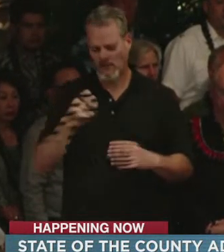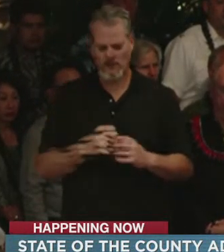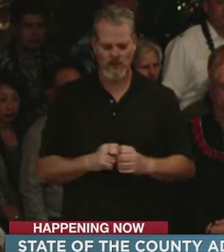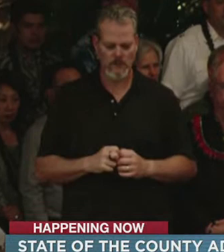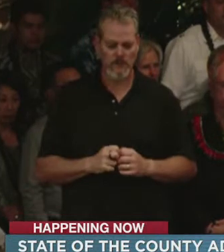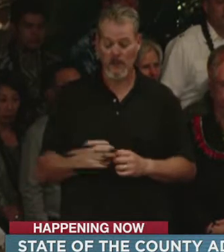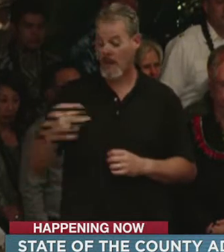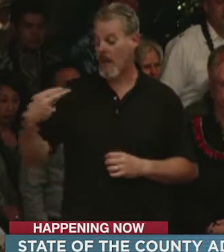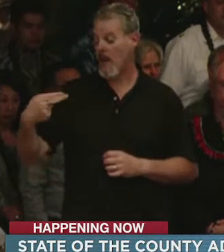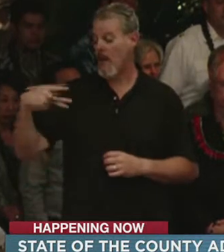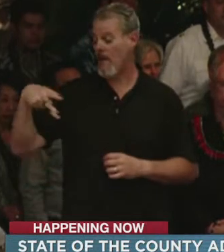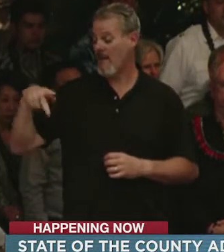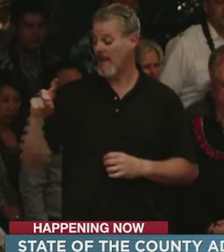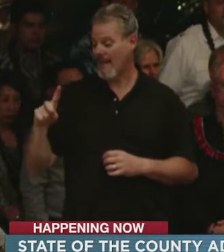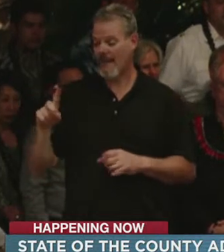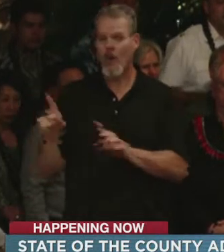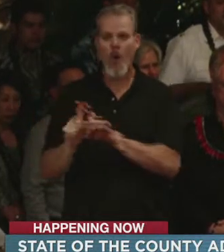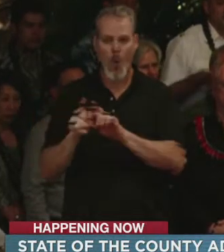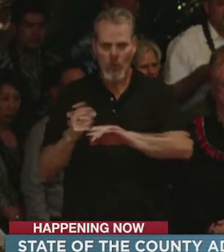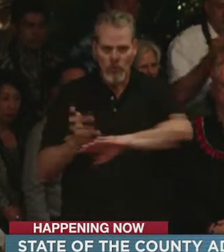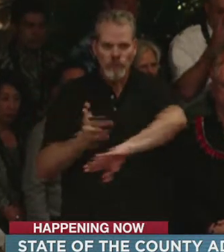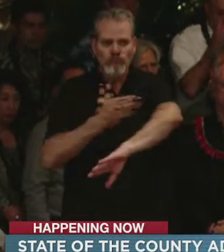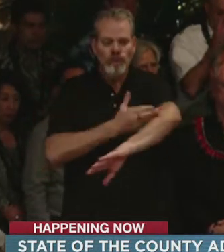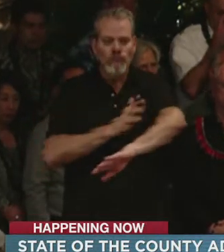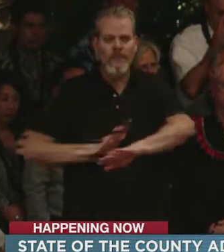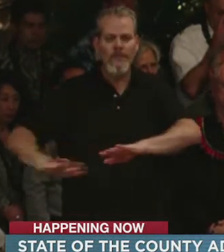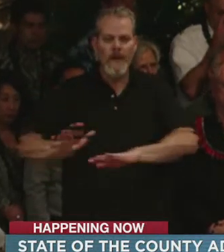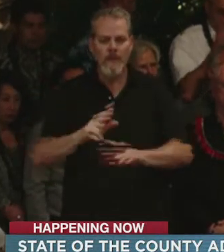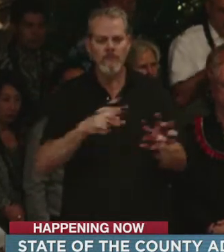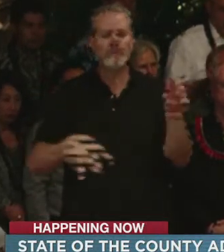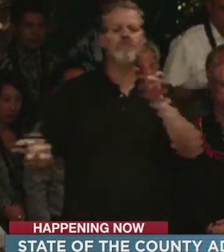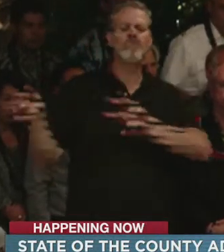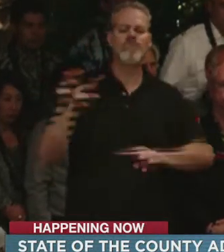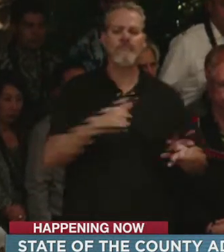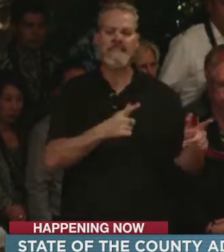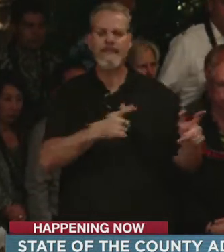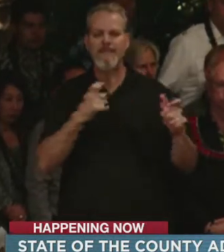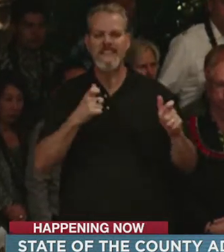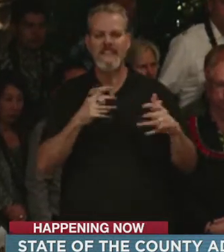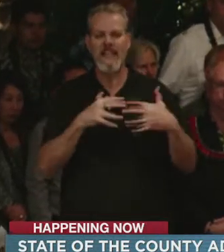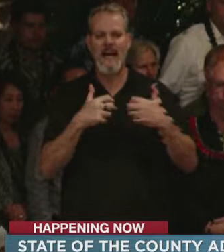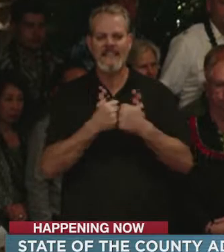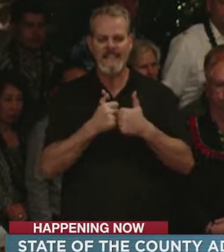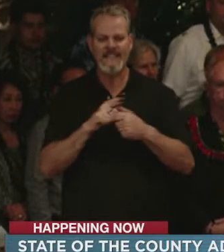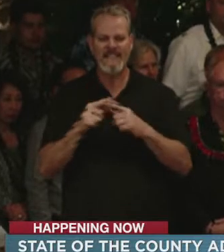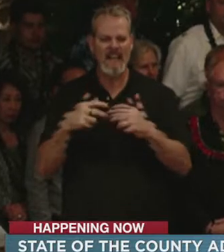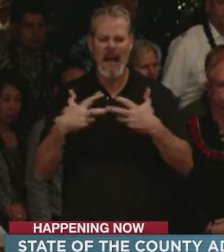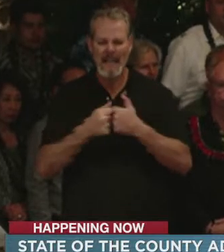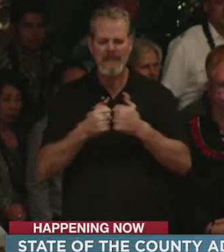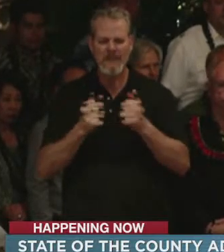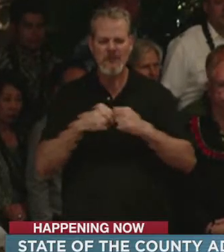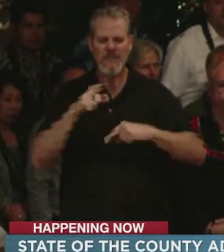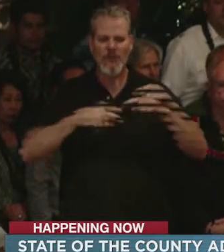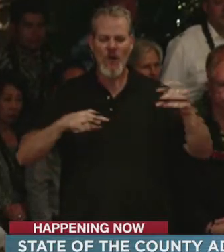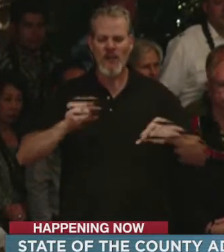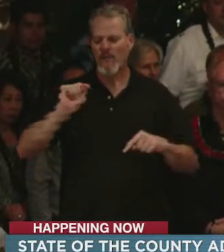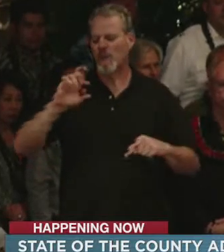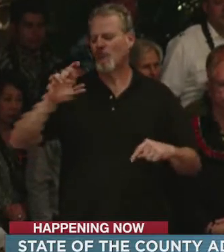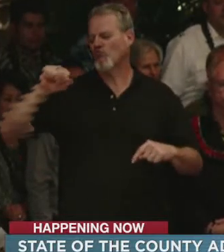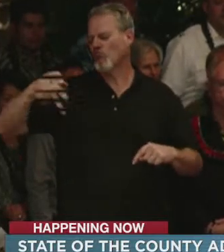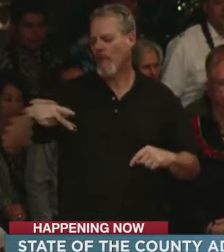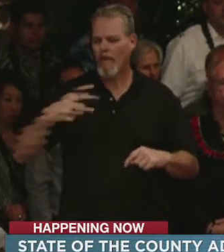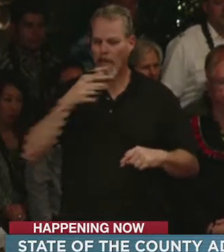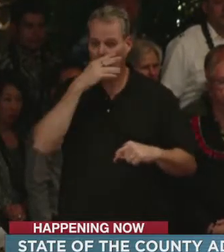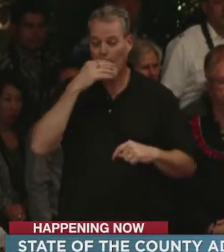HPD also ramped up its efforts to manage speed-related fatalities and accidents by increasing targeted speeding traps with daily